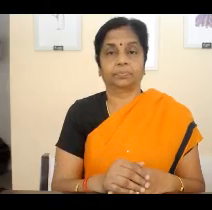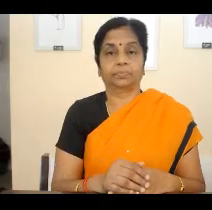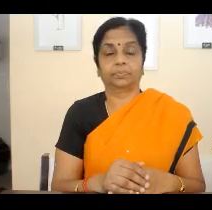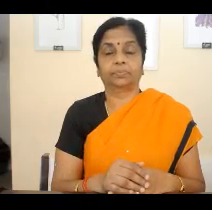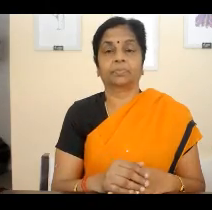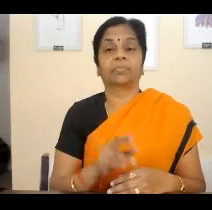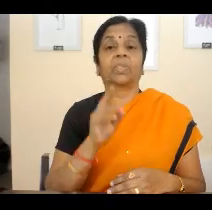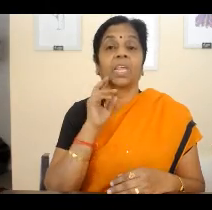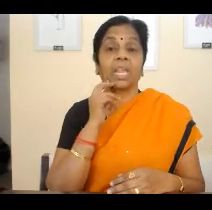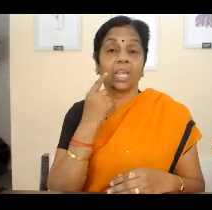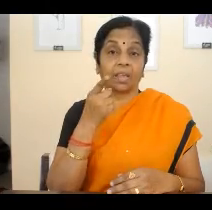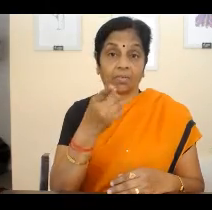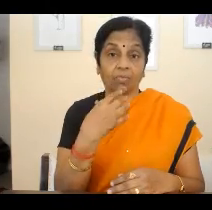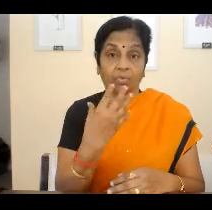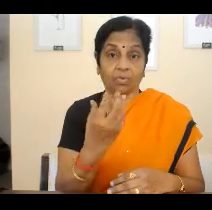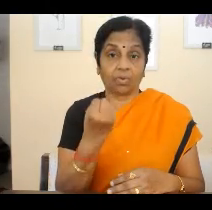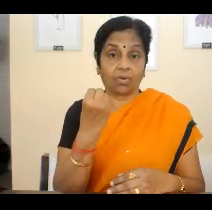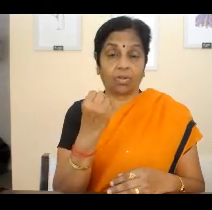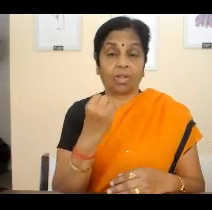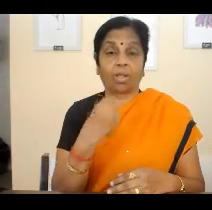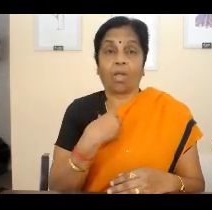even if they do not agree.